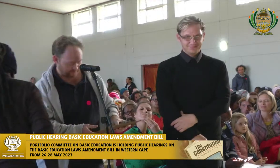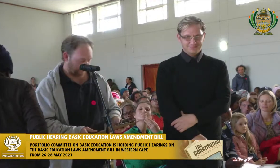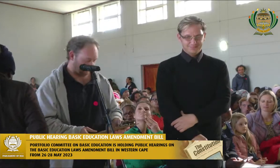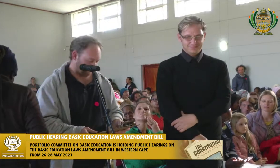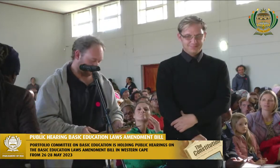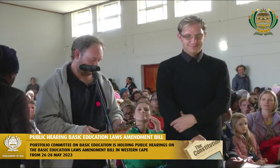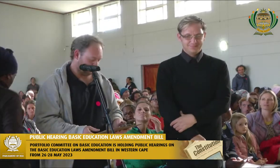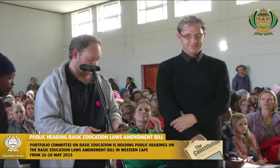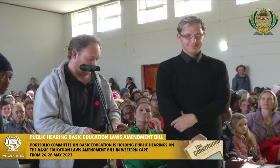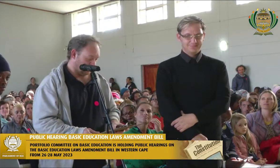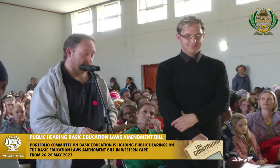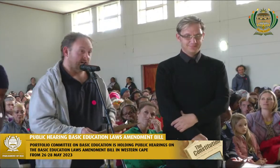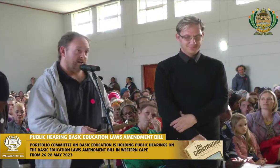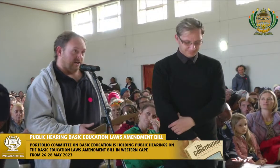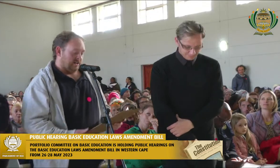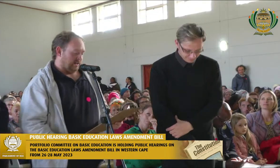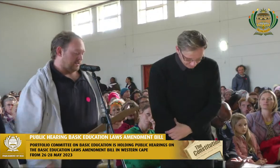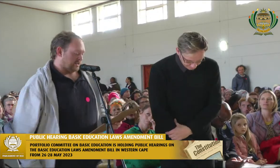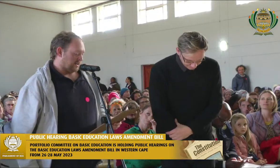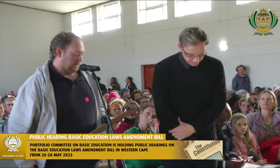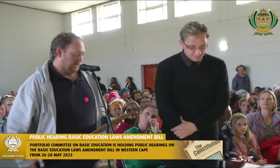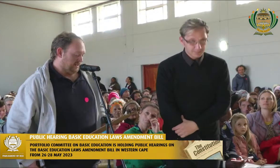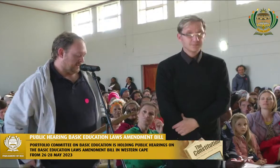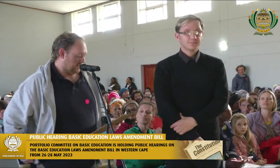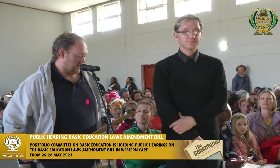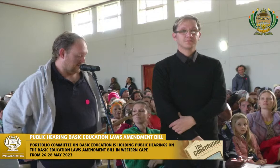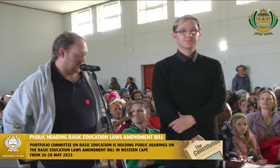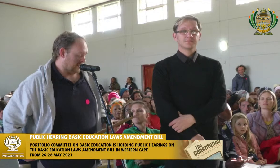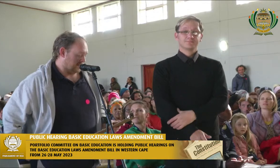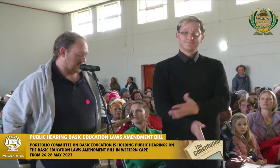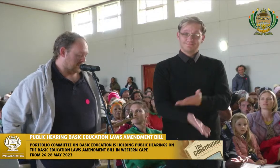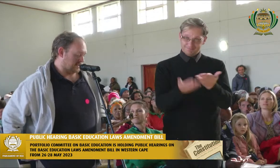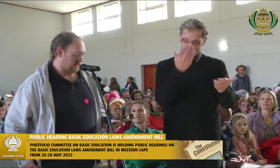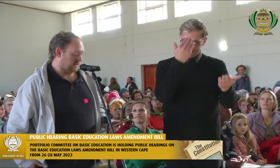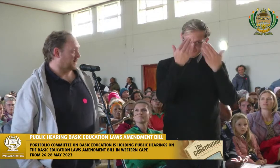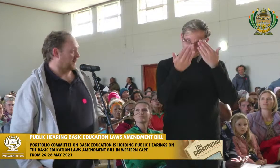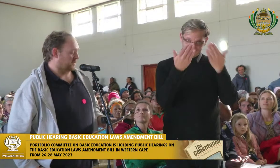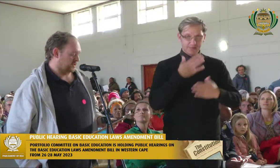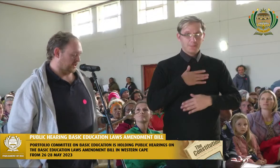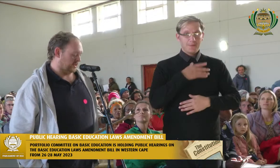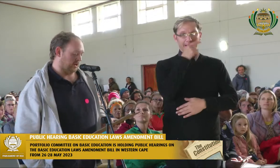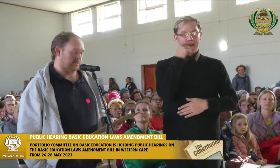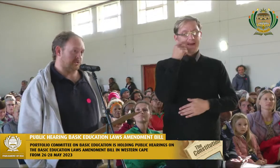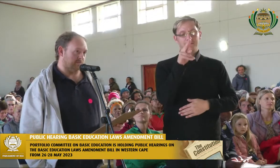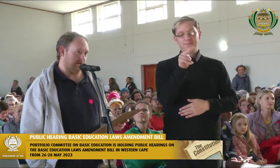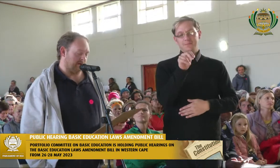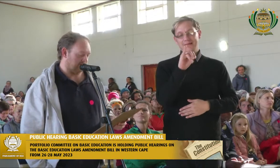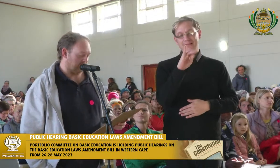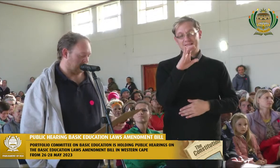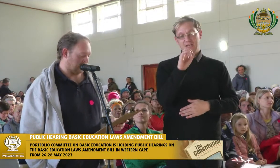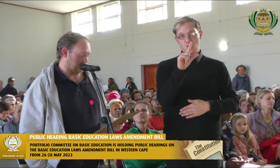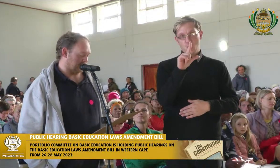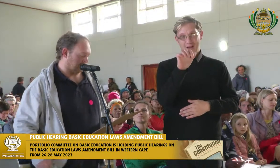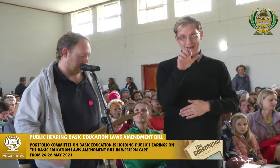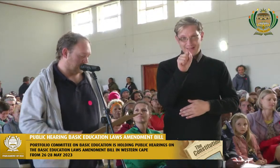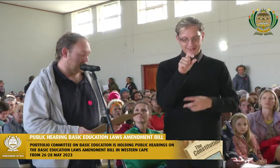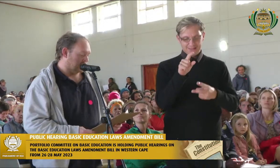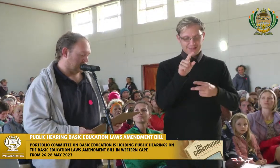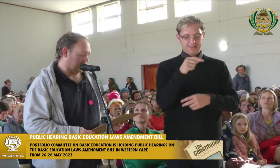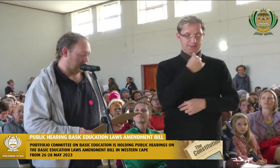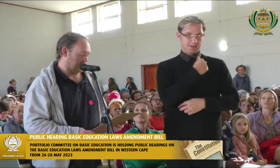Yeah, okay. Ladies and gentlemen, I'm Nicholas Horsen, a concerned homeschool parent from